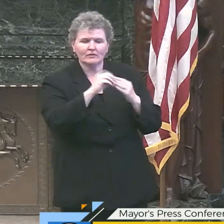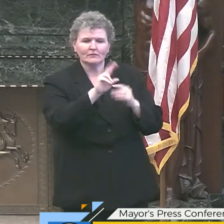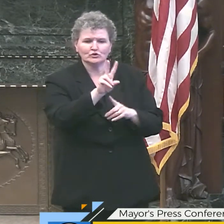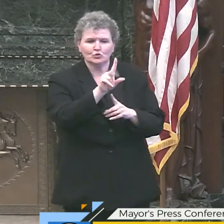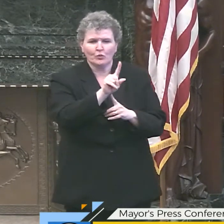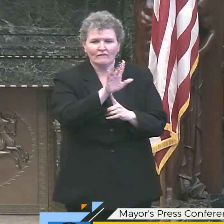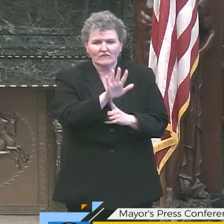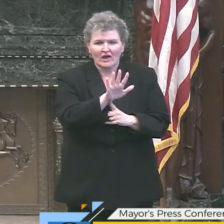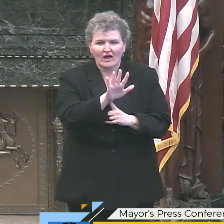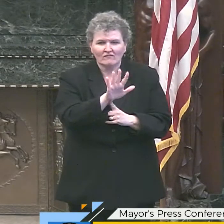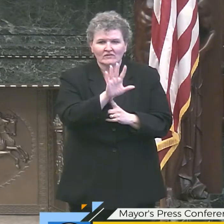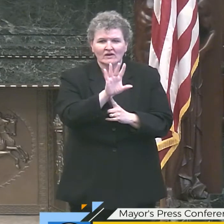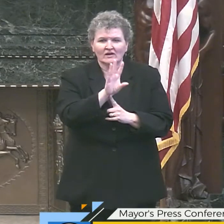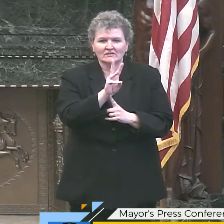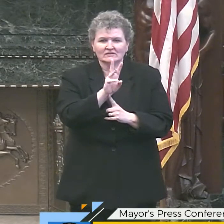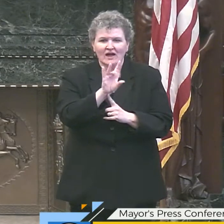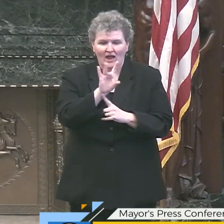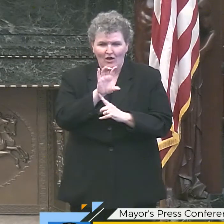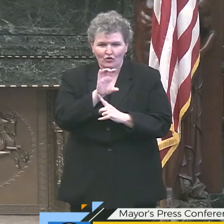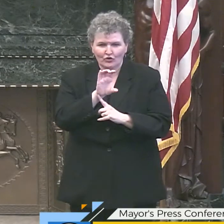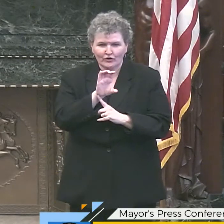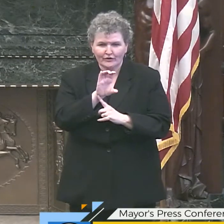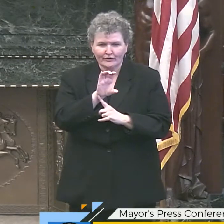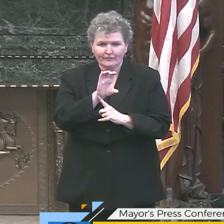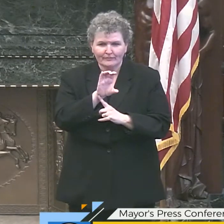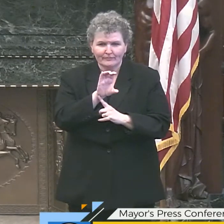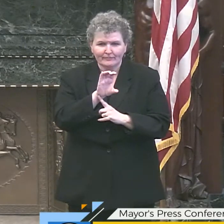215-800-4611. That's, again,